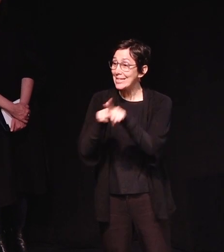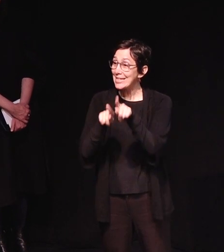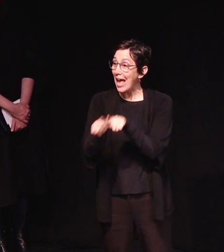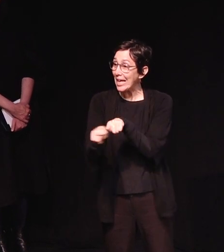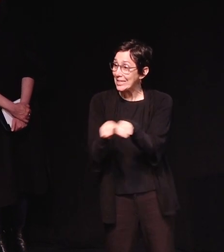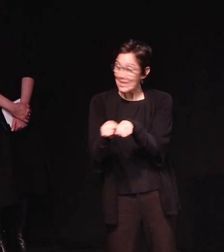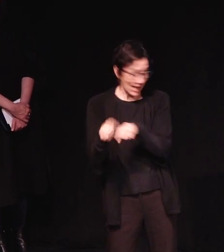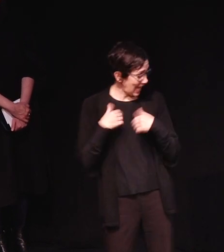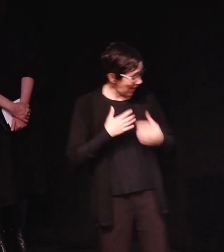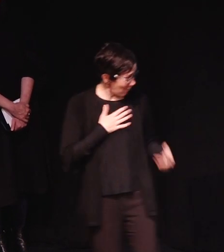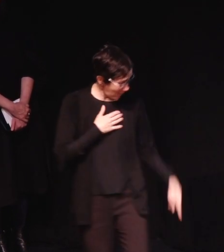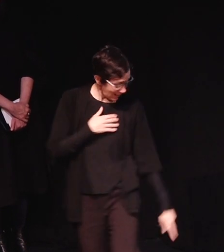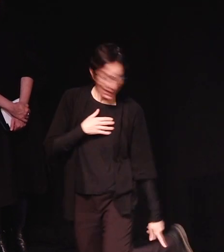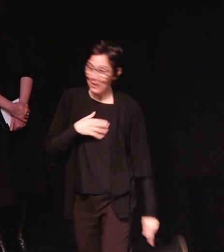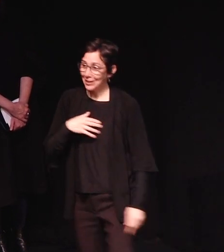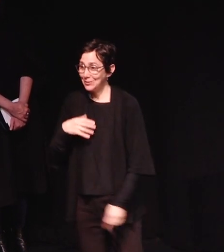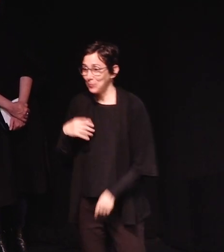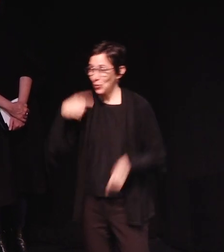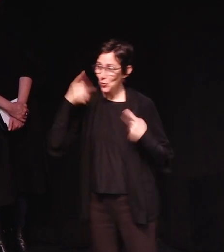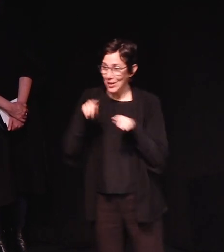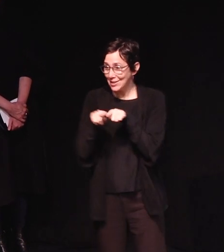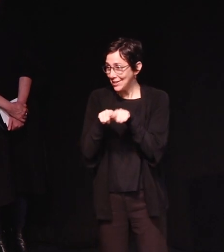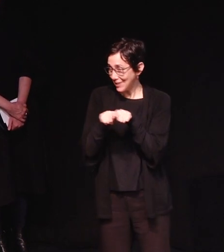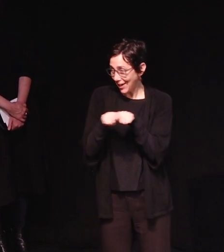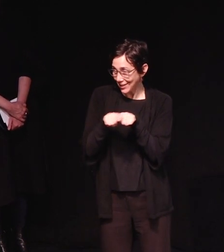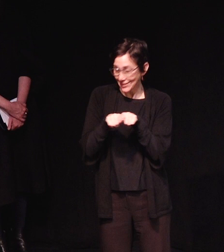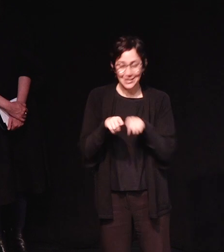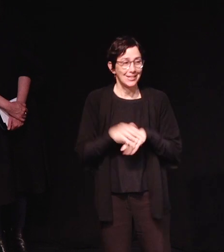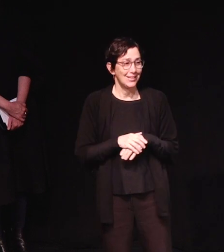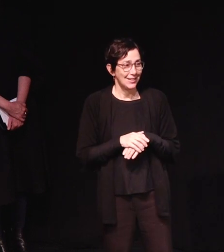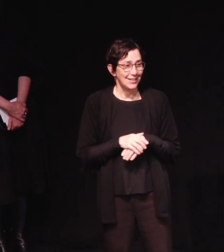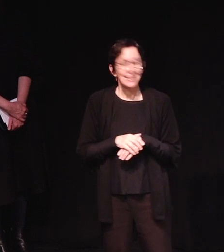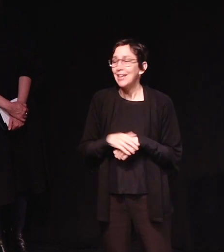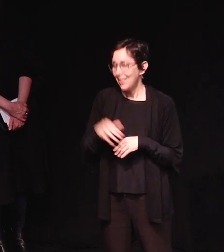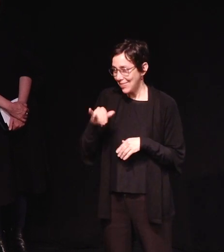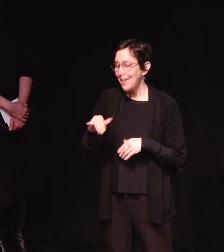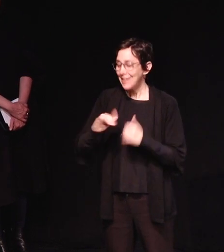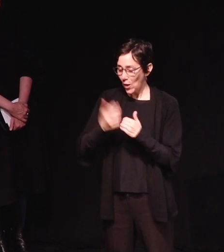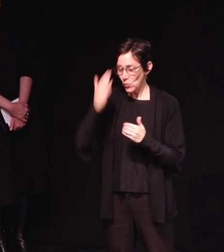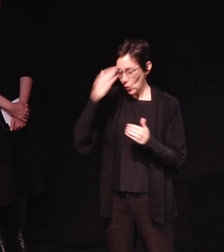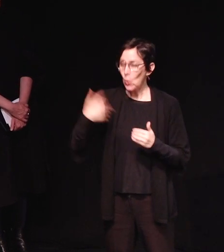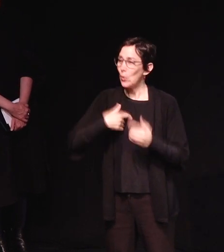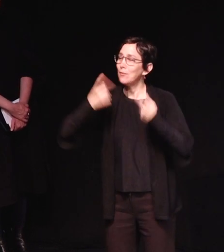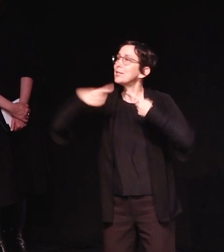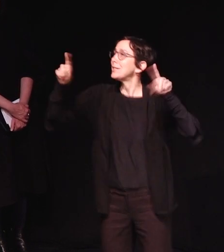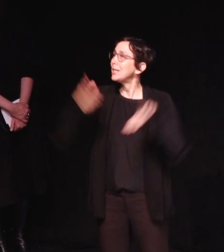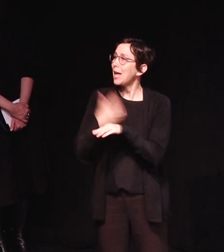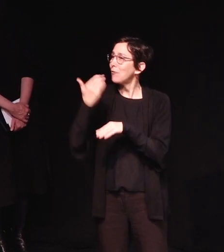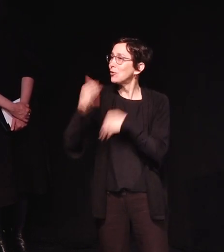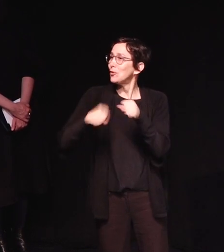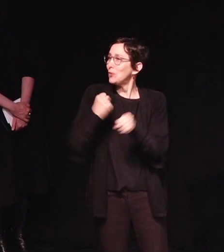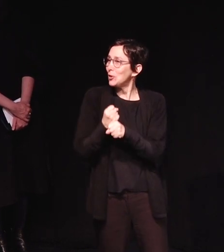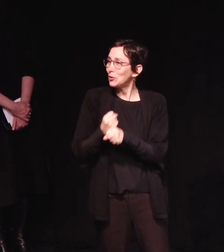Crazy Socks. There are real ability socks. That's how you know you've made it after 15 years. When you get a pair of socks, every time you put